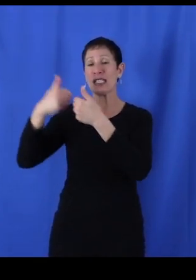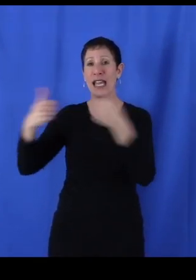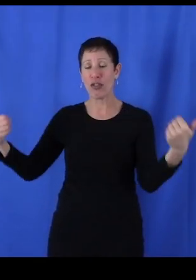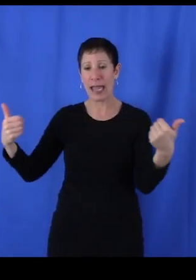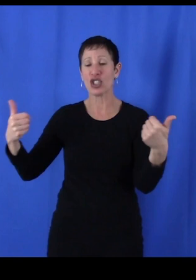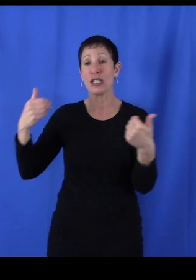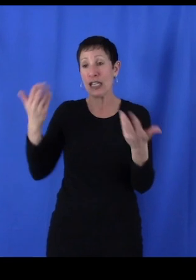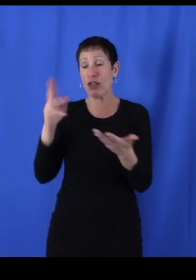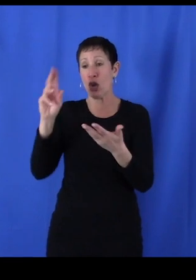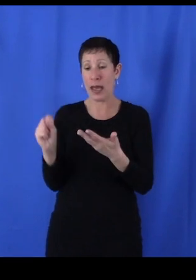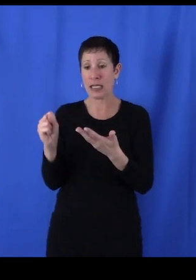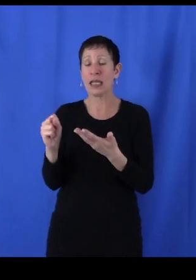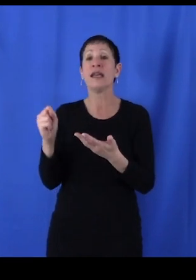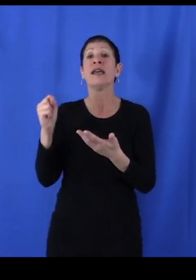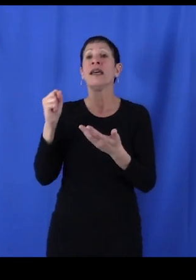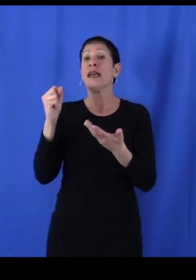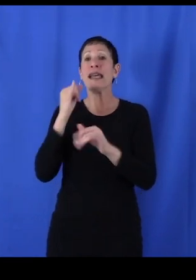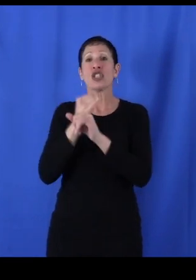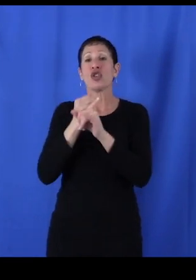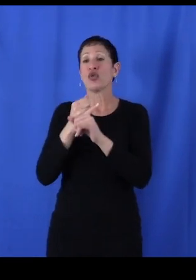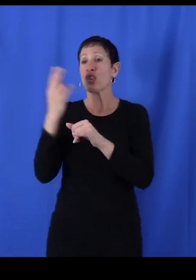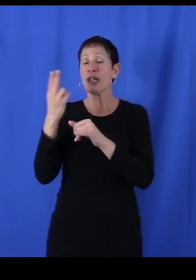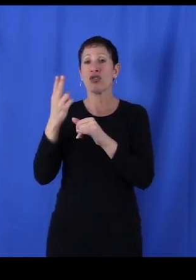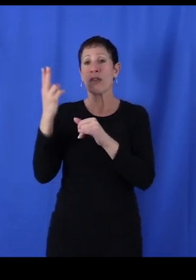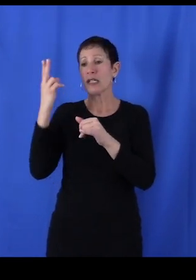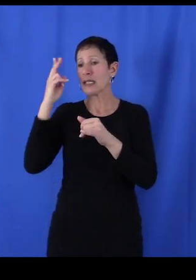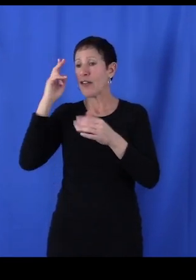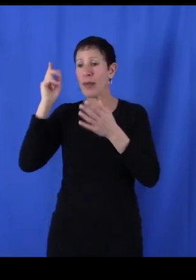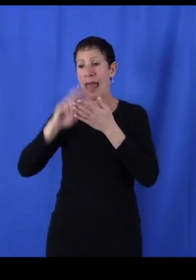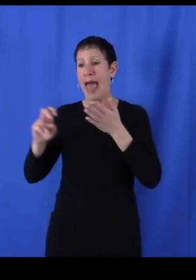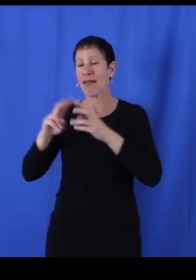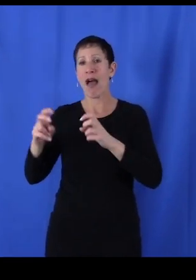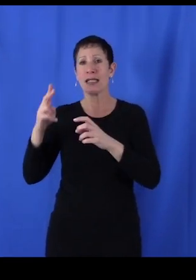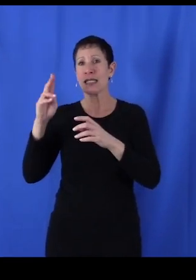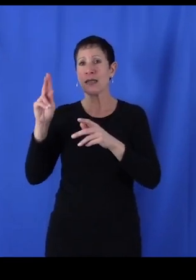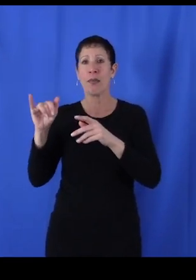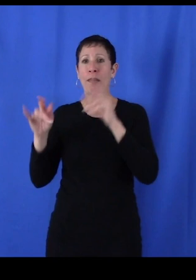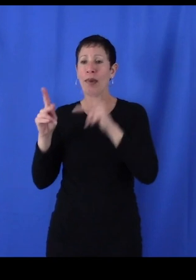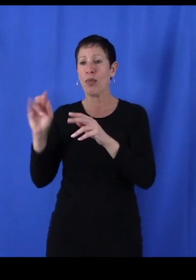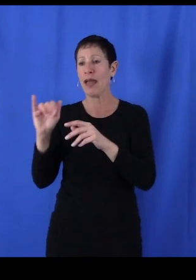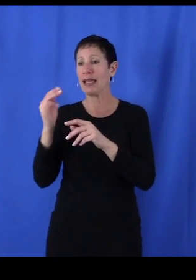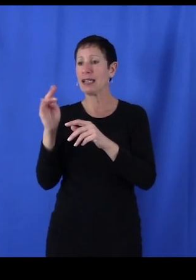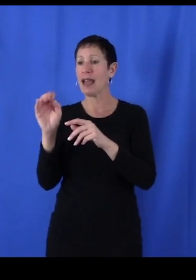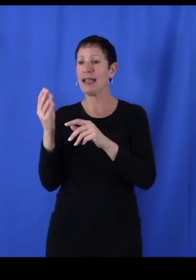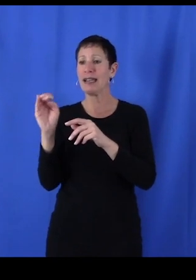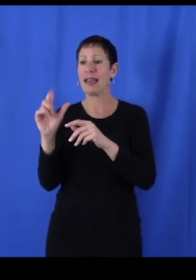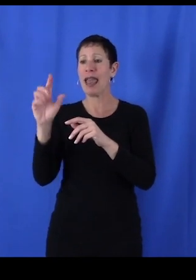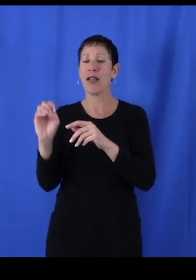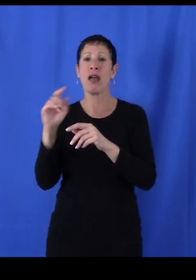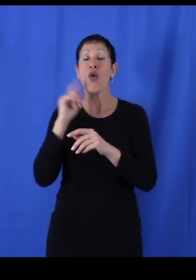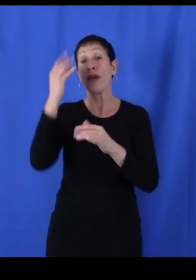institutional histories analyzed by folks such as Nightingale, who've looked at intellectuals as well as the real estate